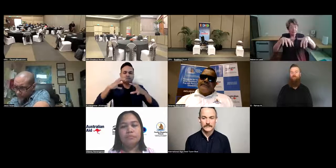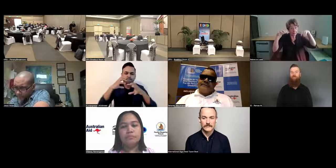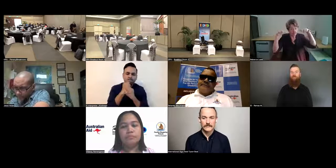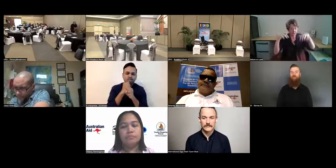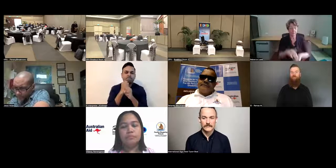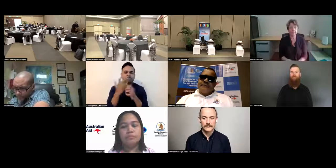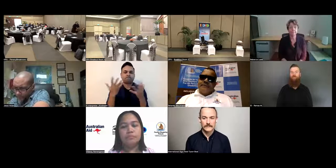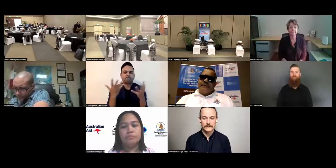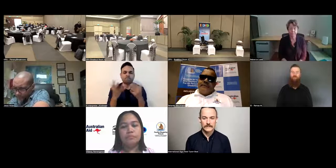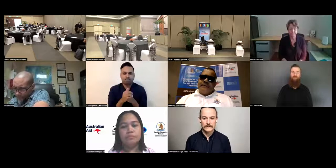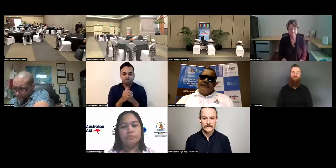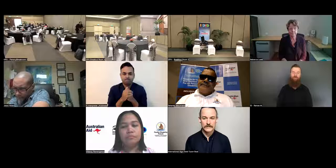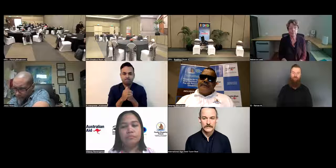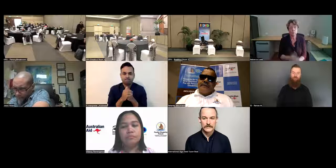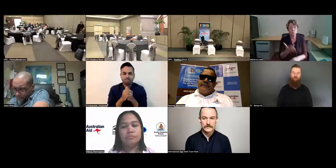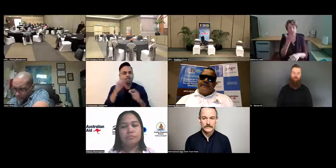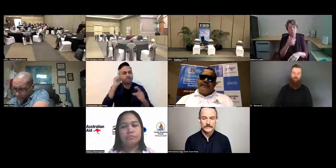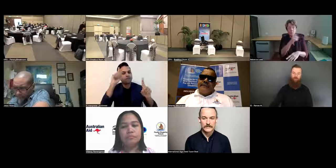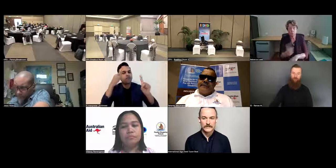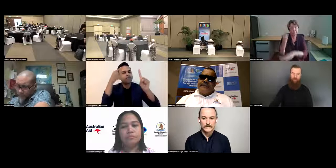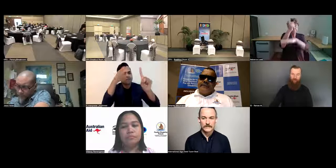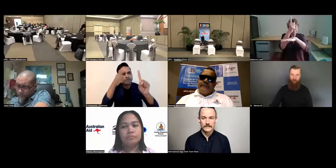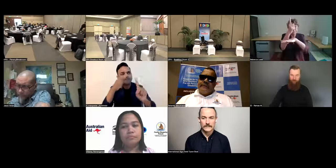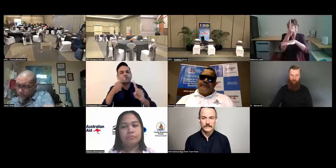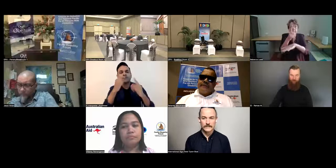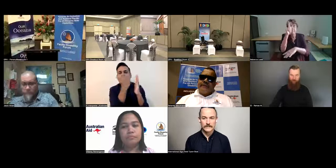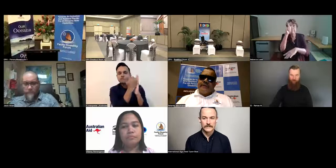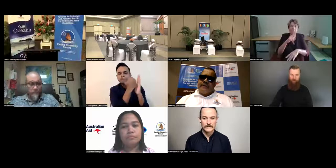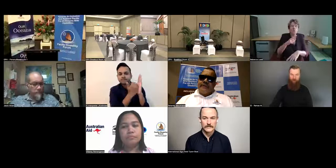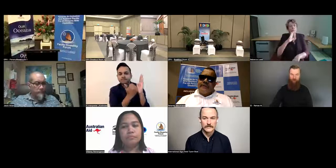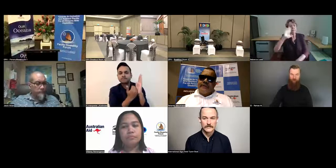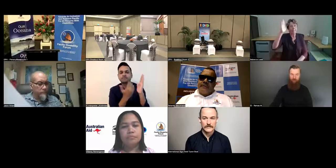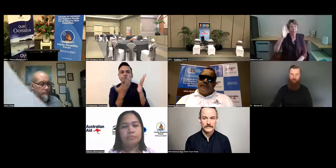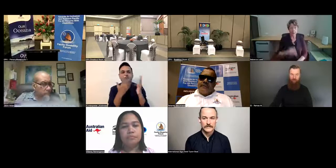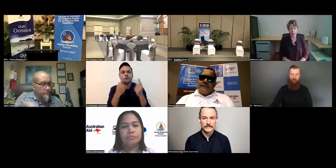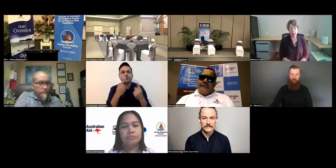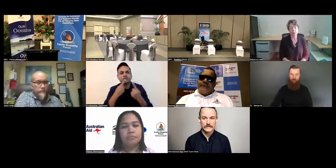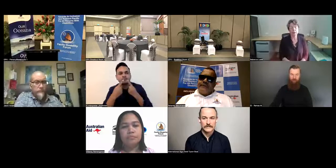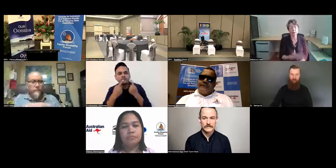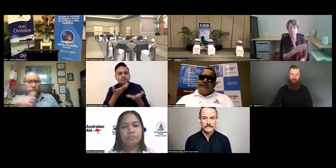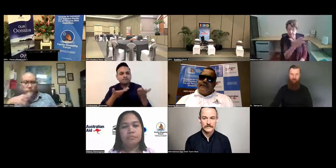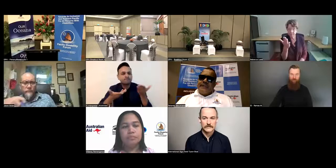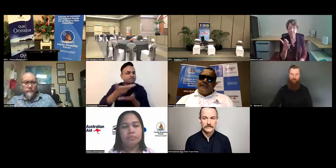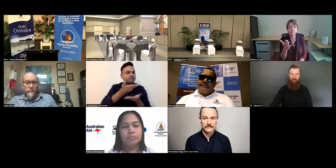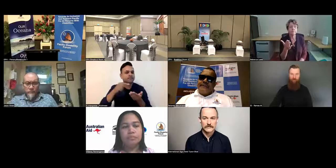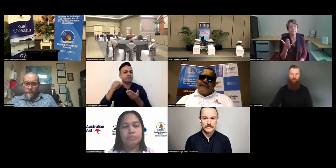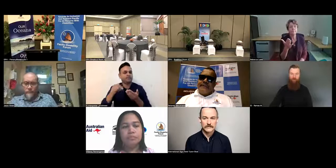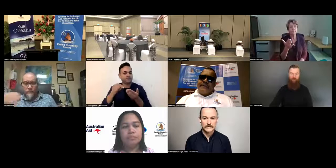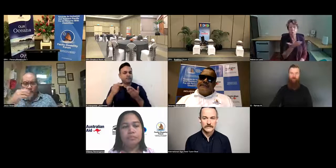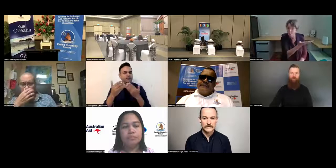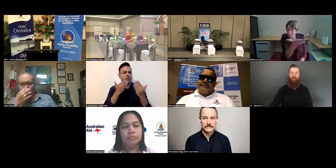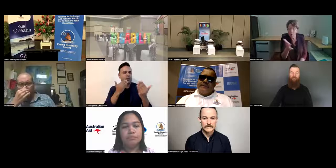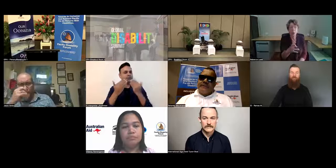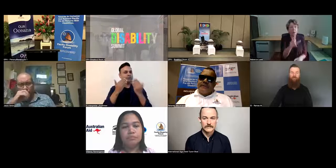elevate the voice of the Pacific, the Global Disability Summit. We want to ensure that people with disabilities and their